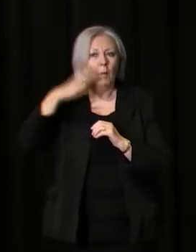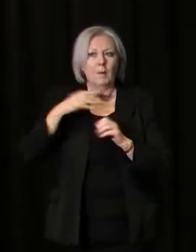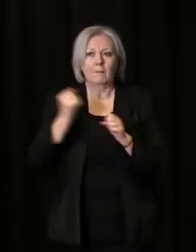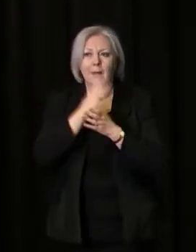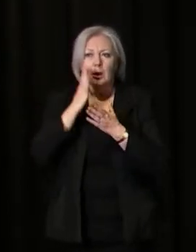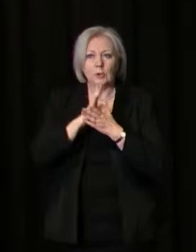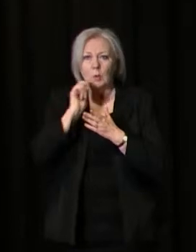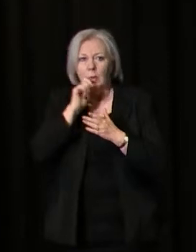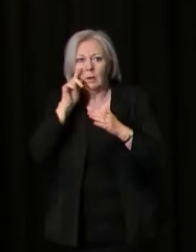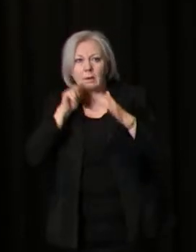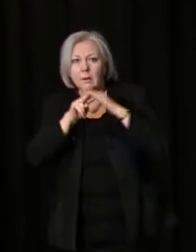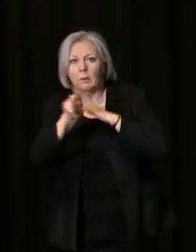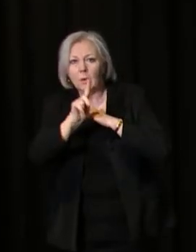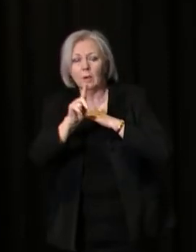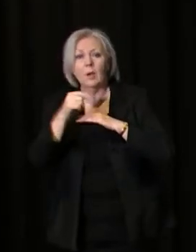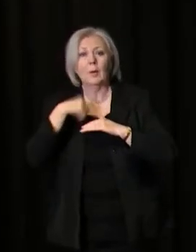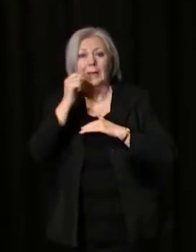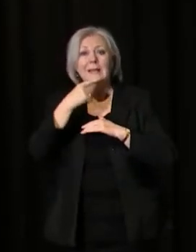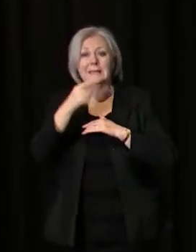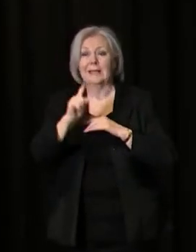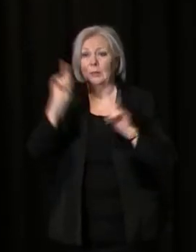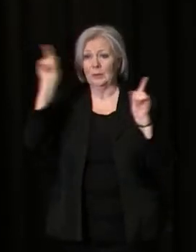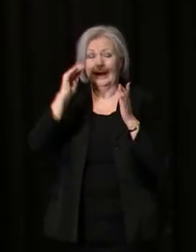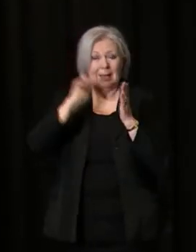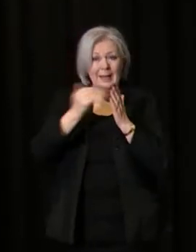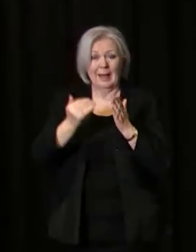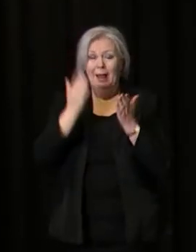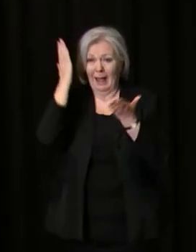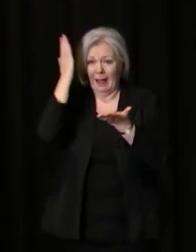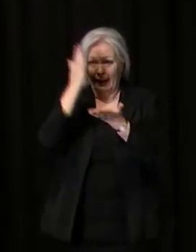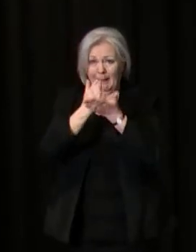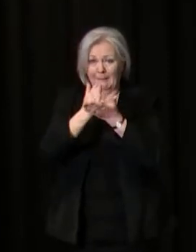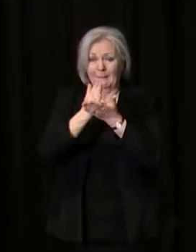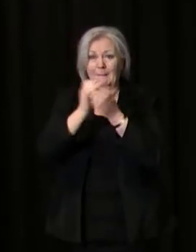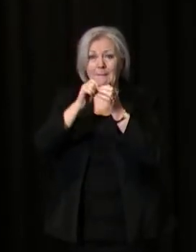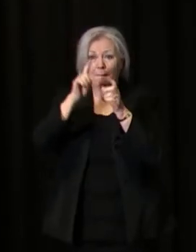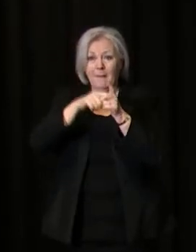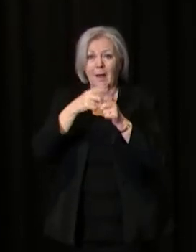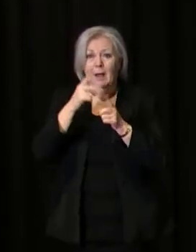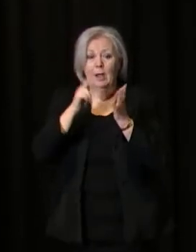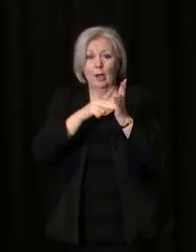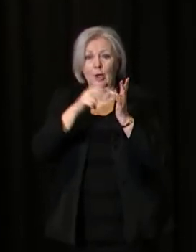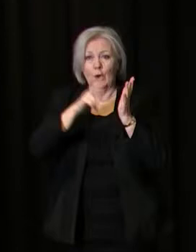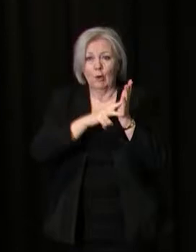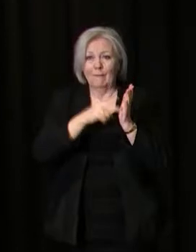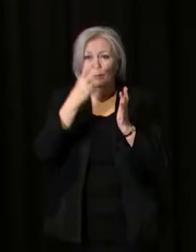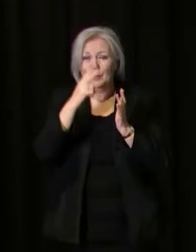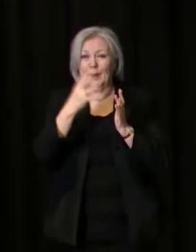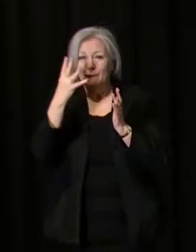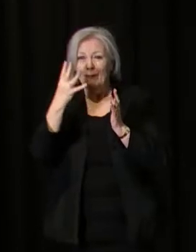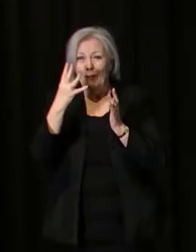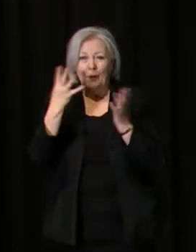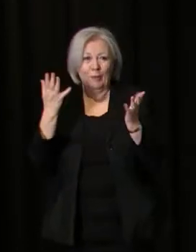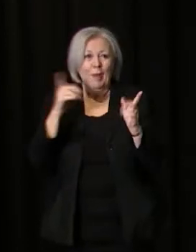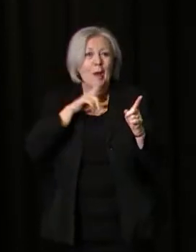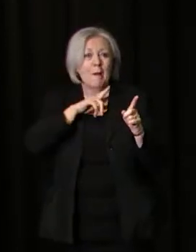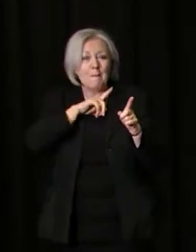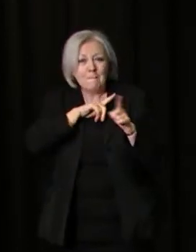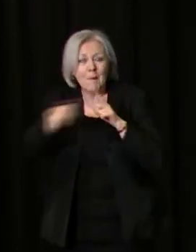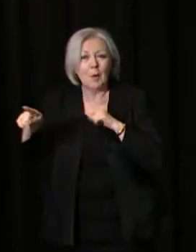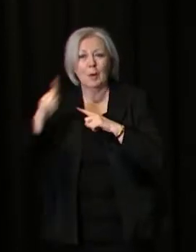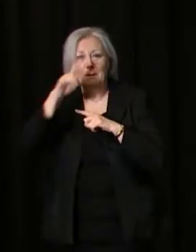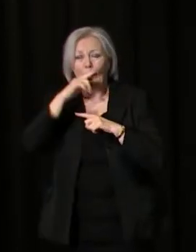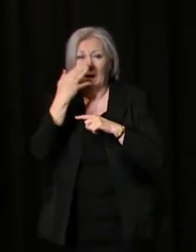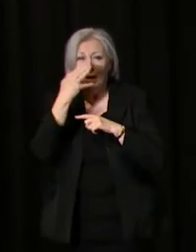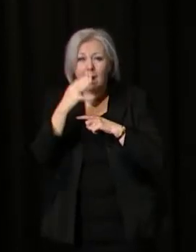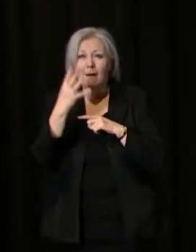certainty that we can give them today, because by the 24th of November, 90%+ of us will have gone and had one and two